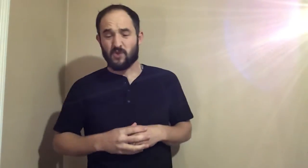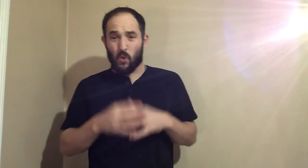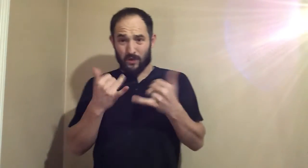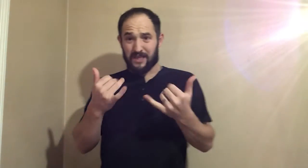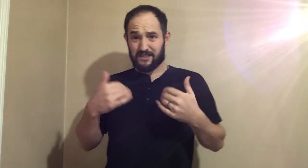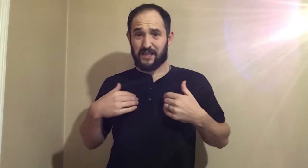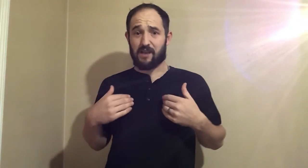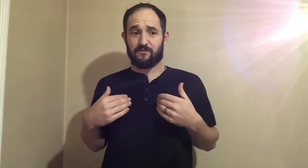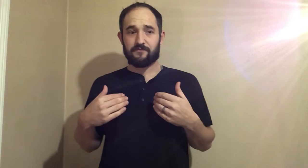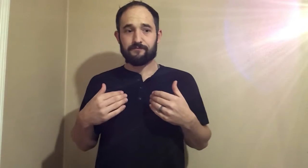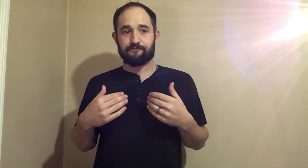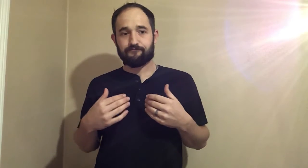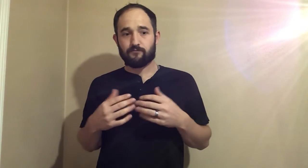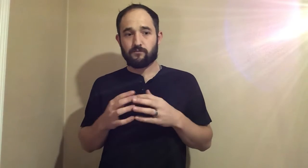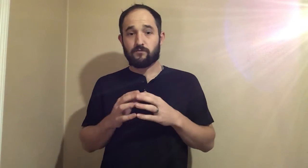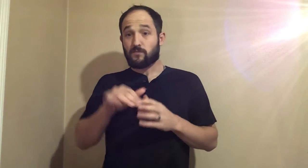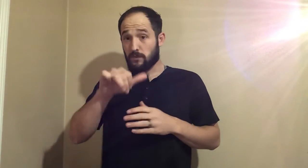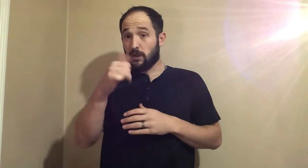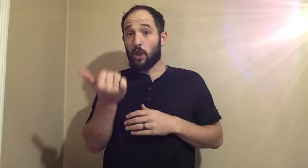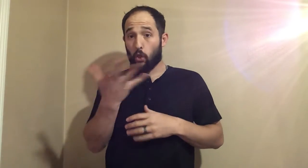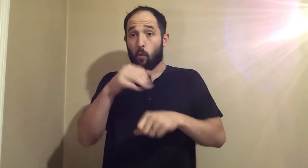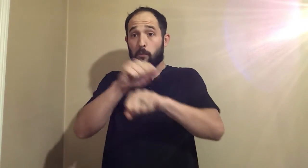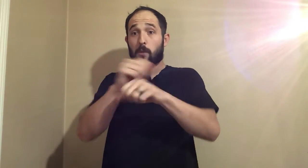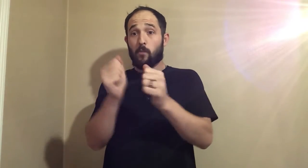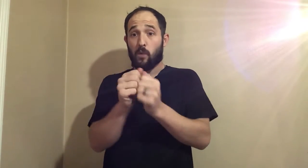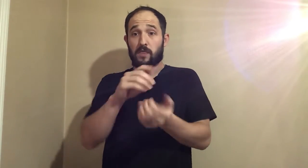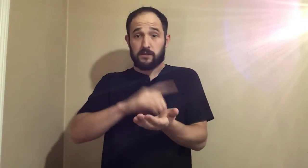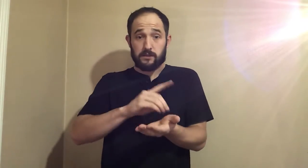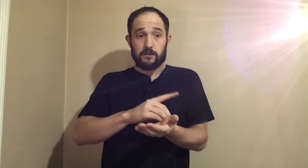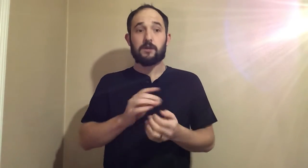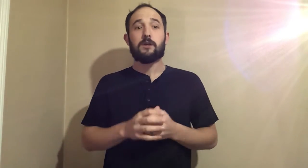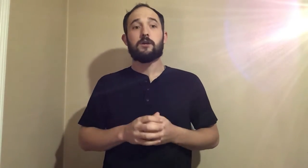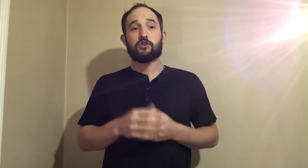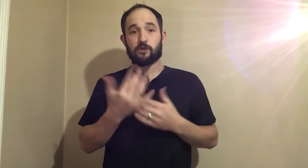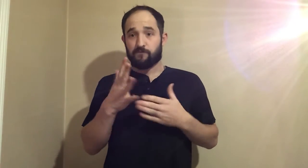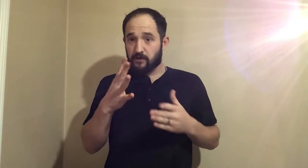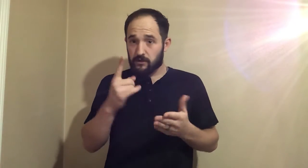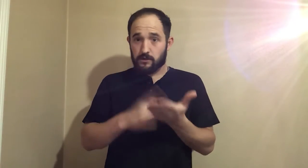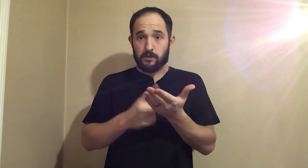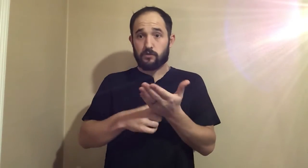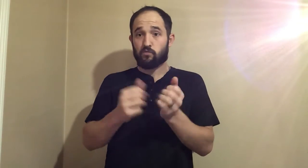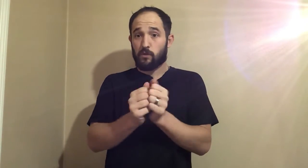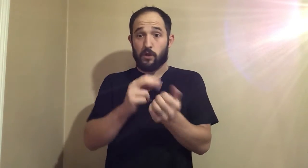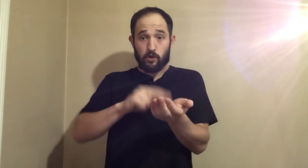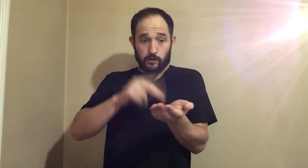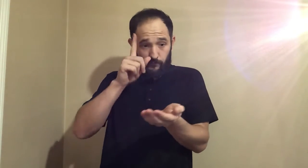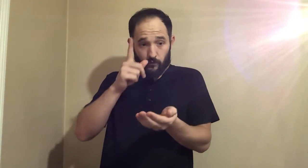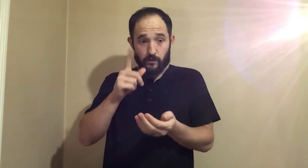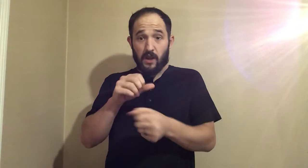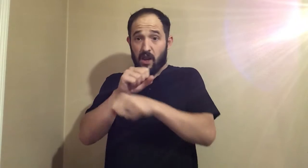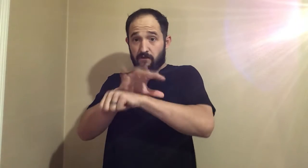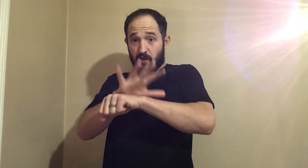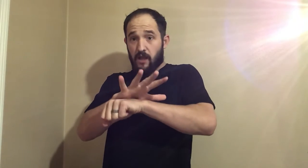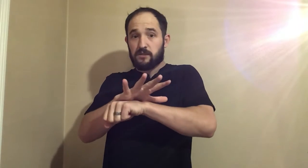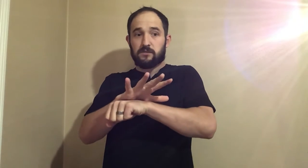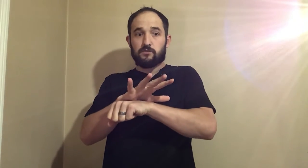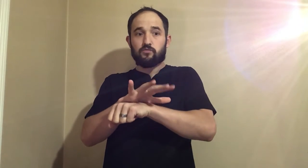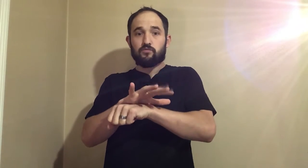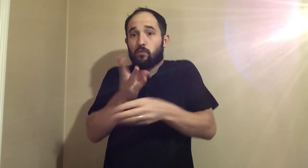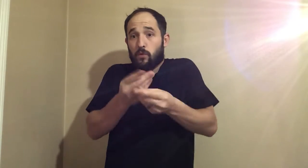orthopedic surgeon. She asks you, the office nurse, for advice on what she should do for pain. The surgeon wants her